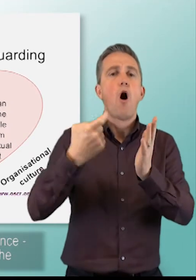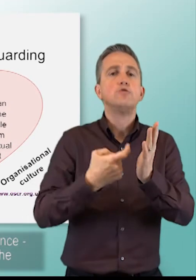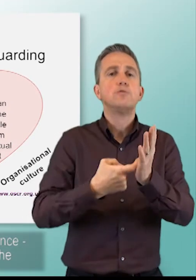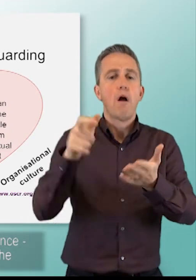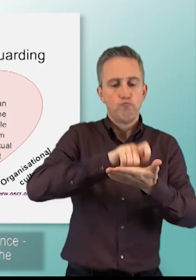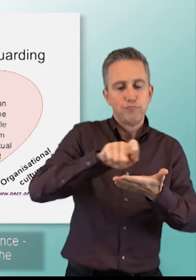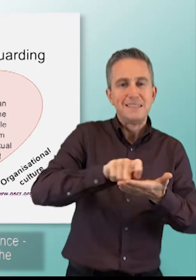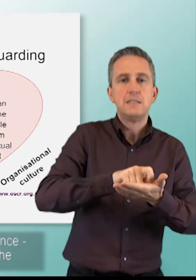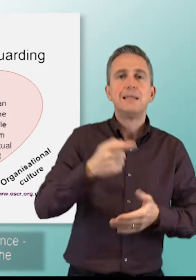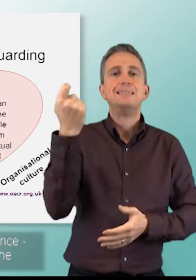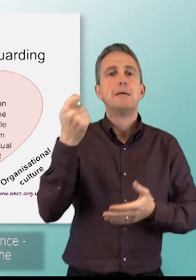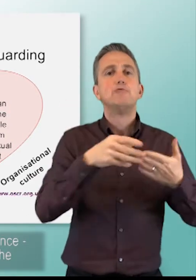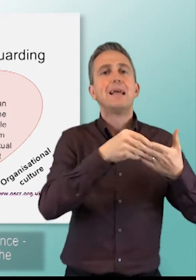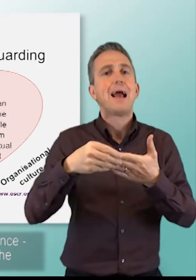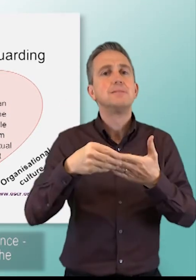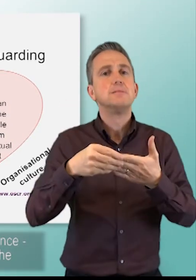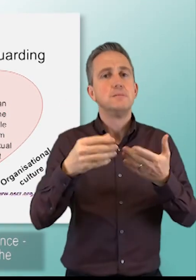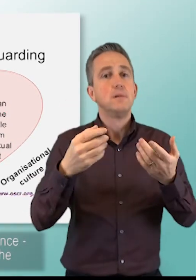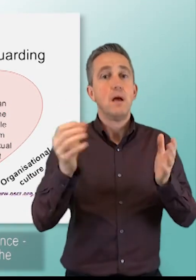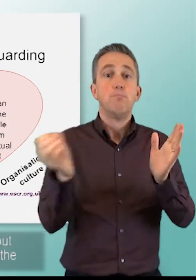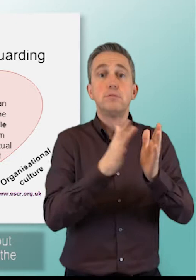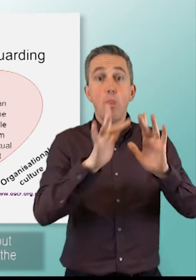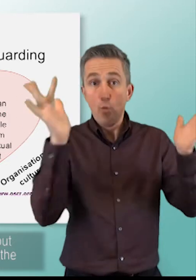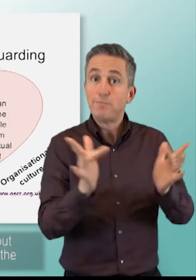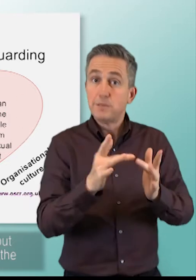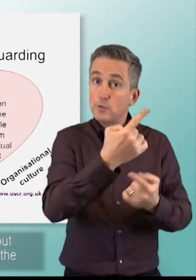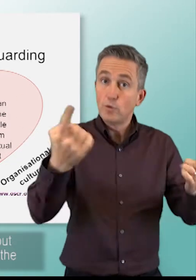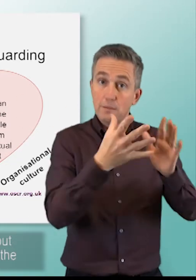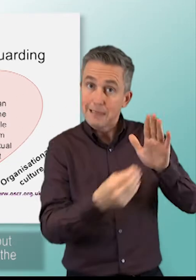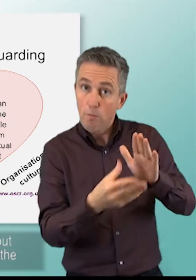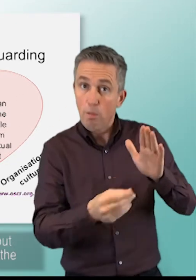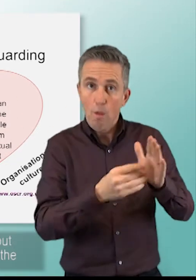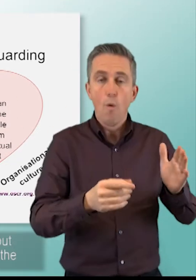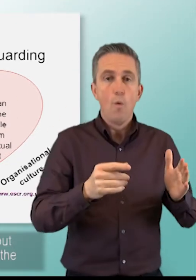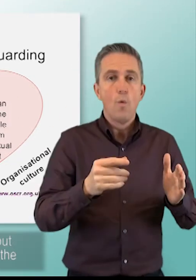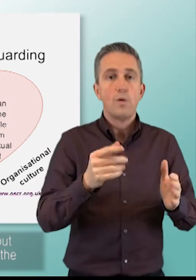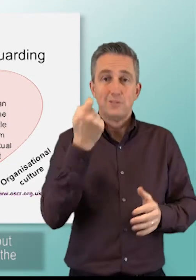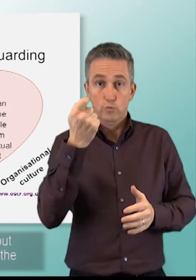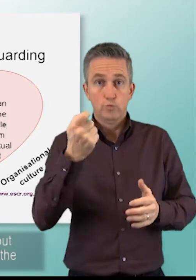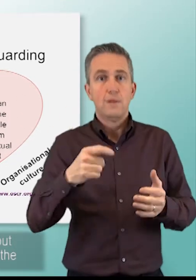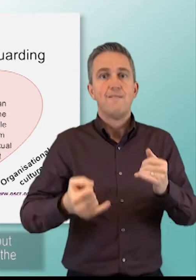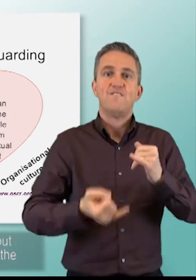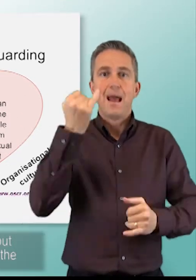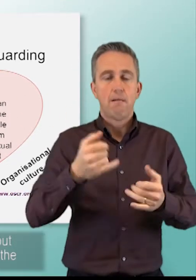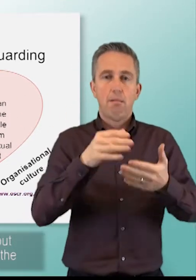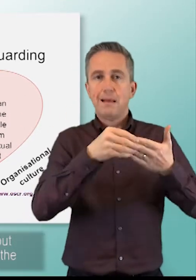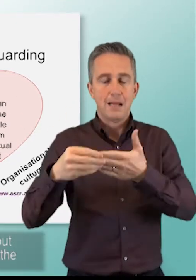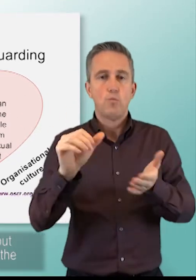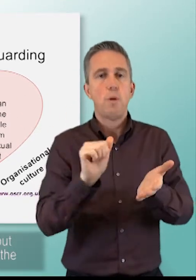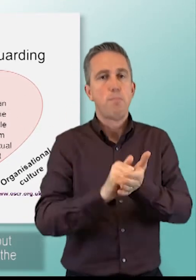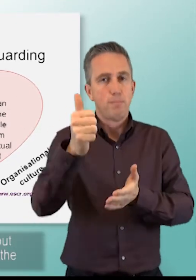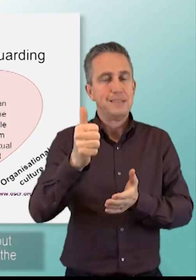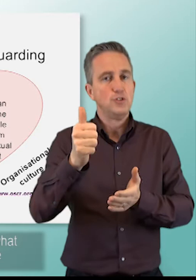in our guidance, we've got interim guidance up on the website at the moment. It's very close to the final guidance, but because we're doing a lot of thinking about